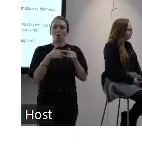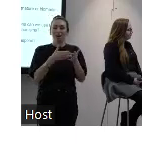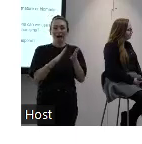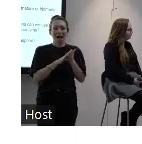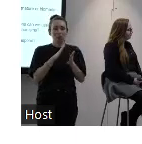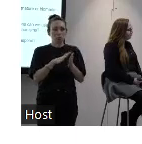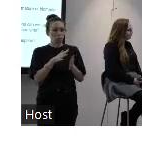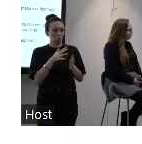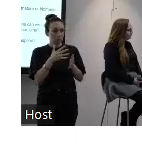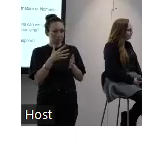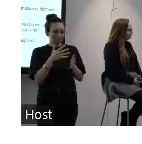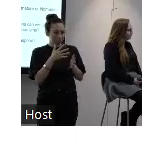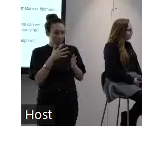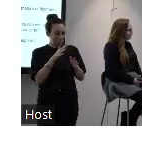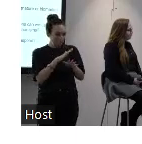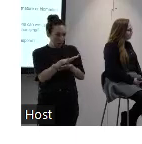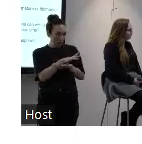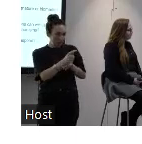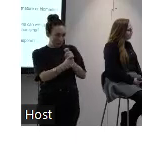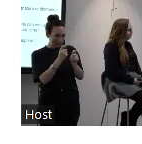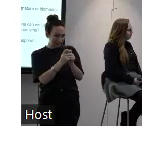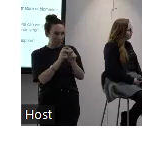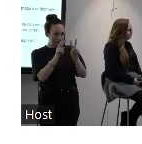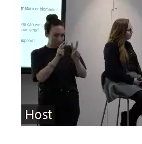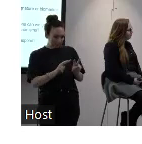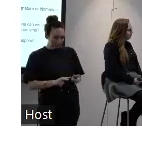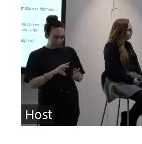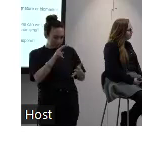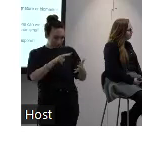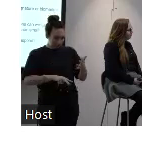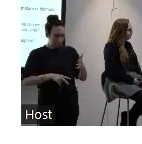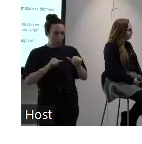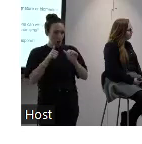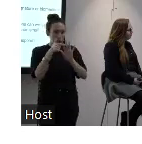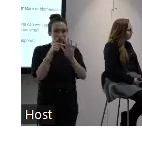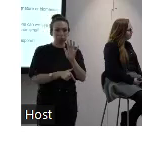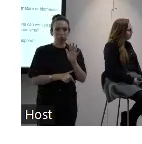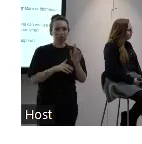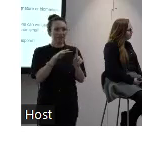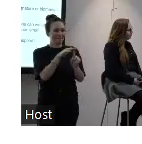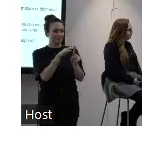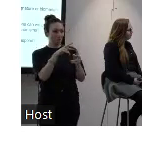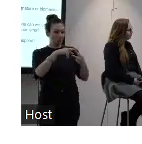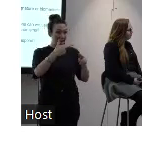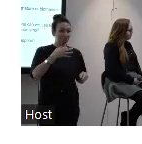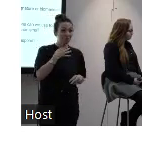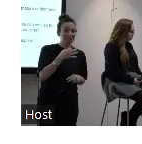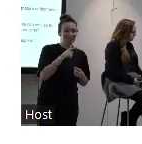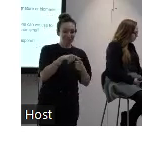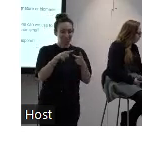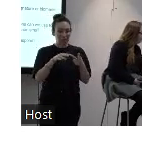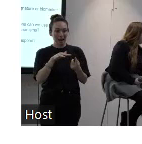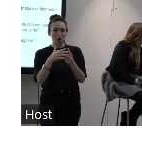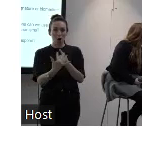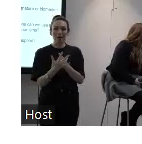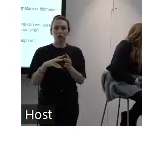apart these complex interactions between genetic risk, environmental risk, what's going on in the family. Has there